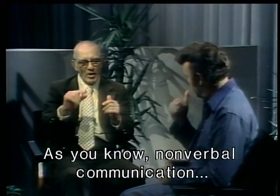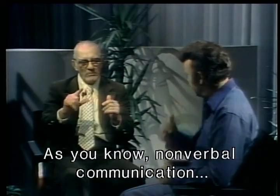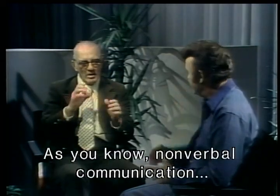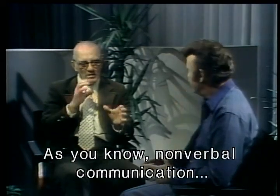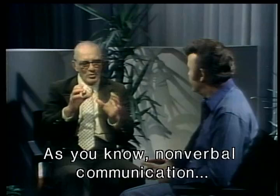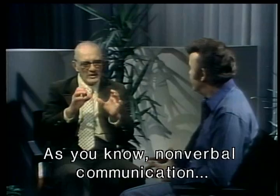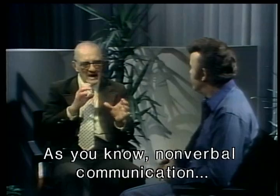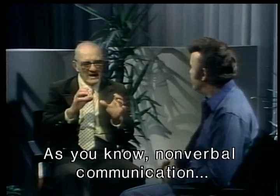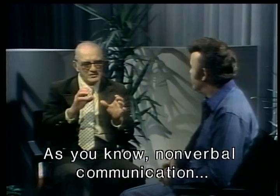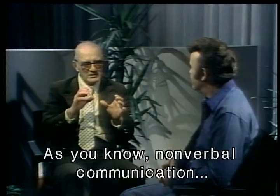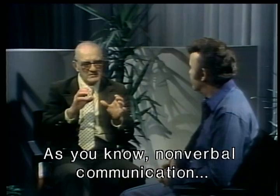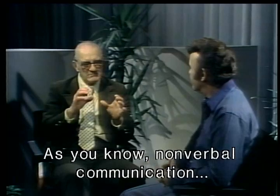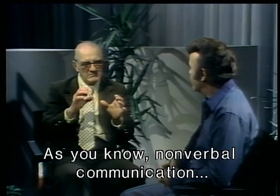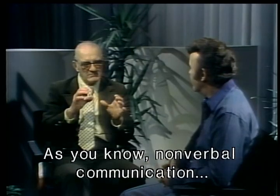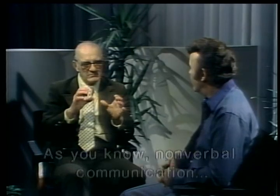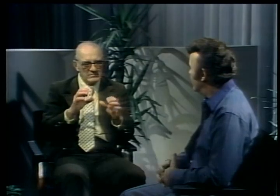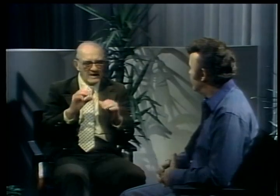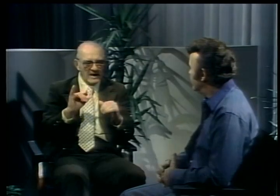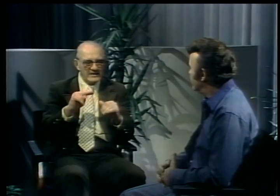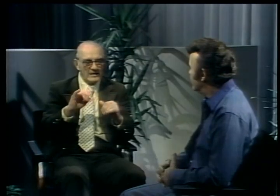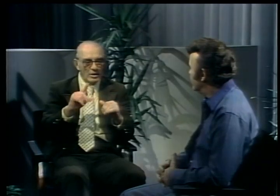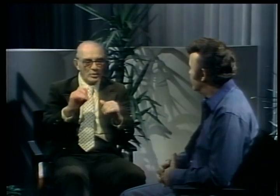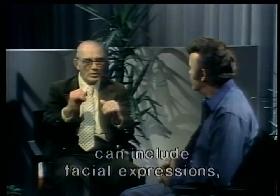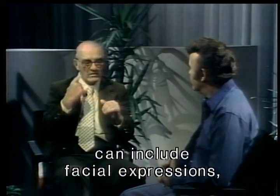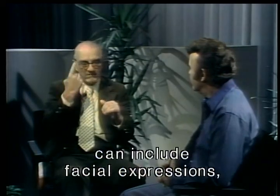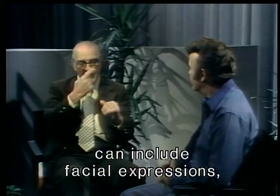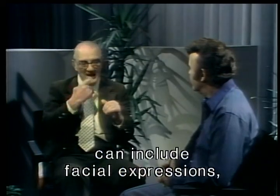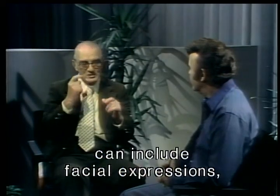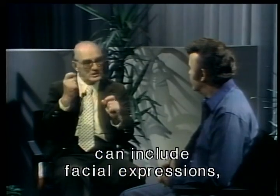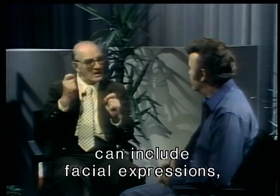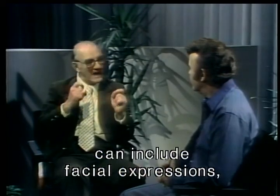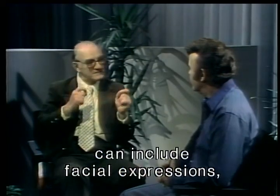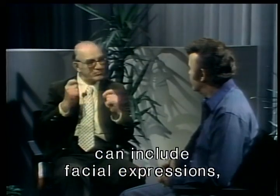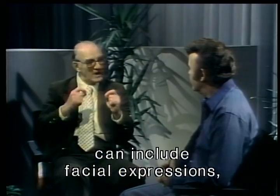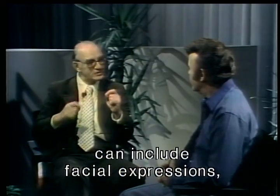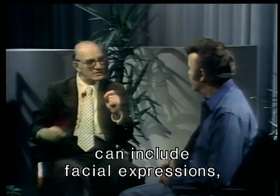non-verbal communication can include facial expression.